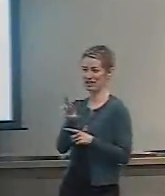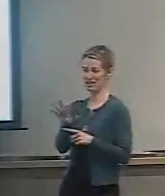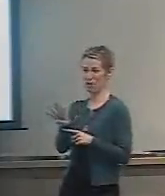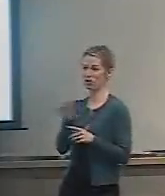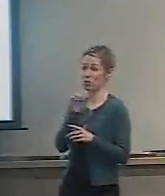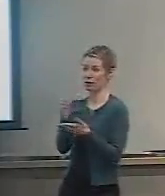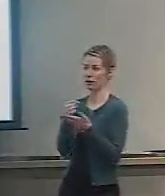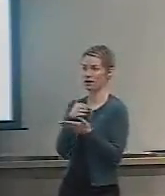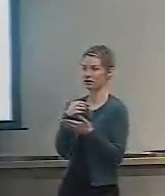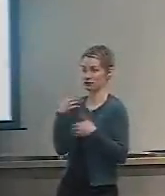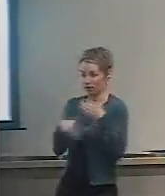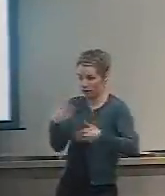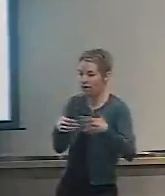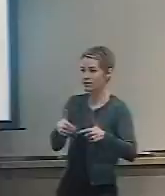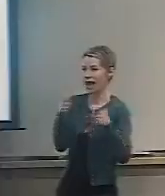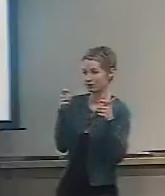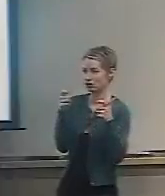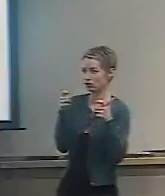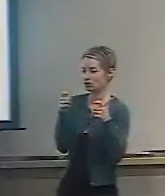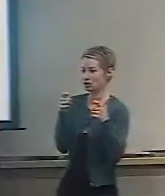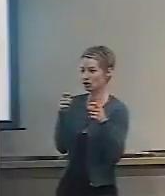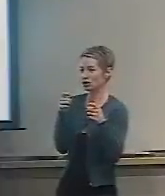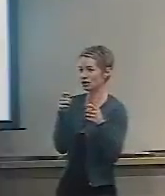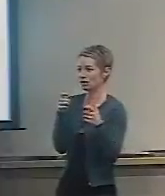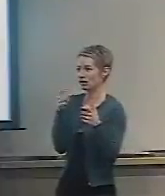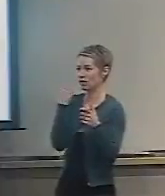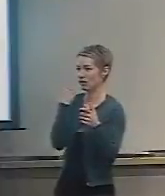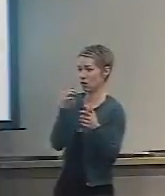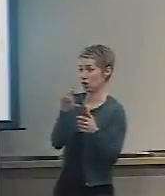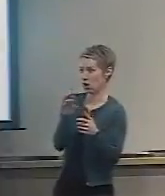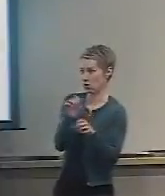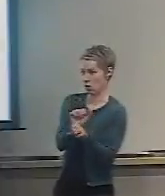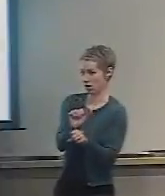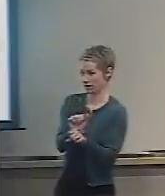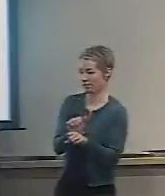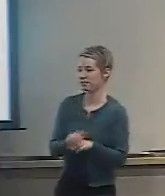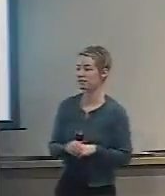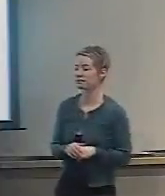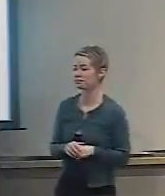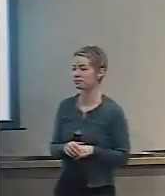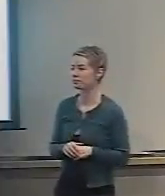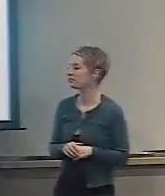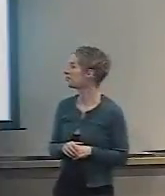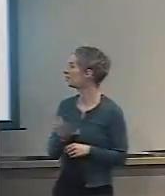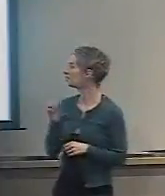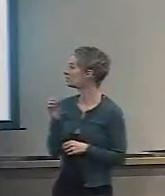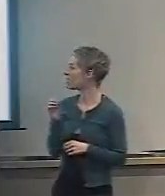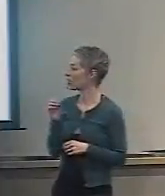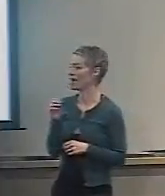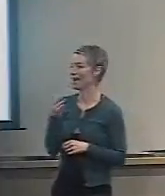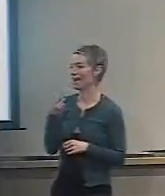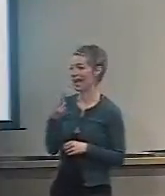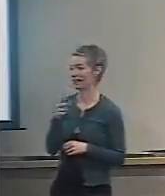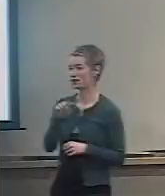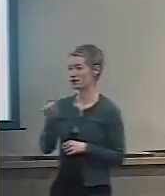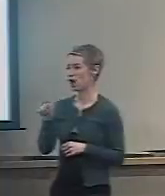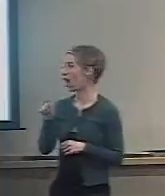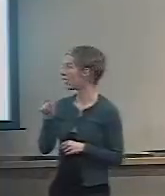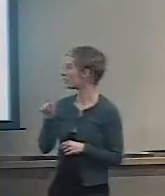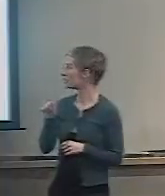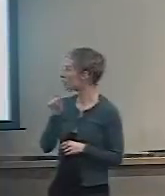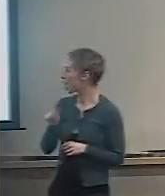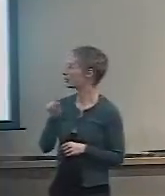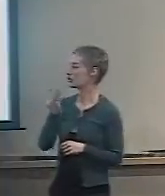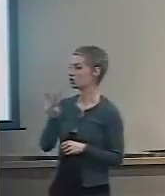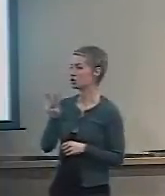move faster in terms of the getting our coding working. So H.264, it doubles the